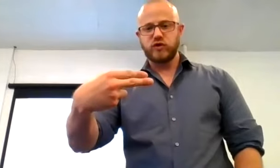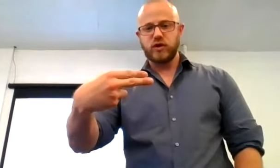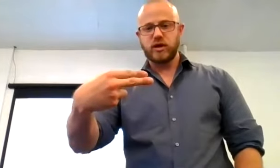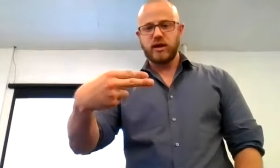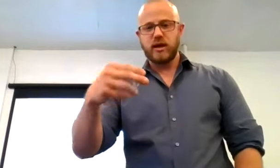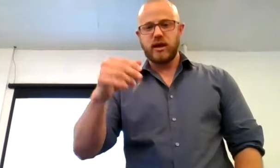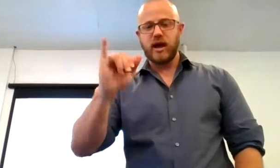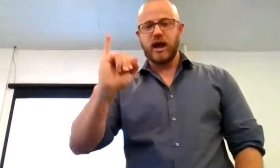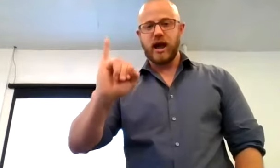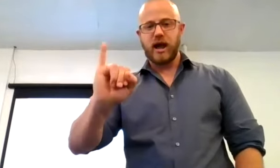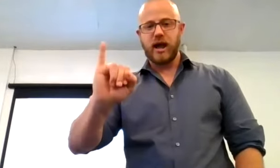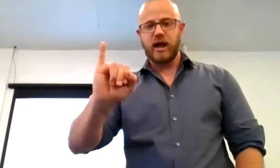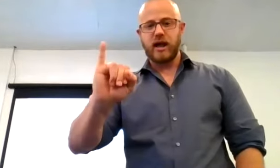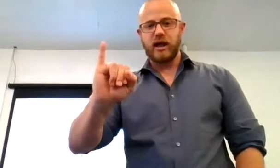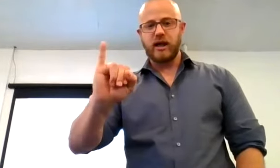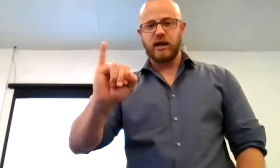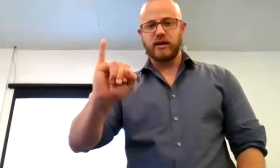H, I,